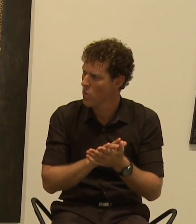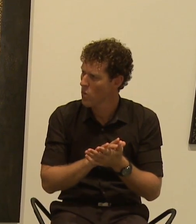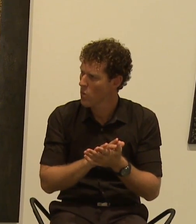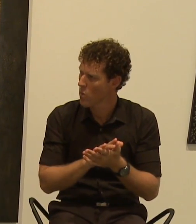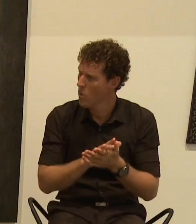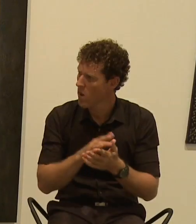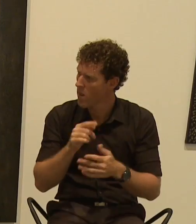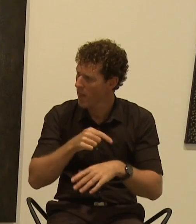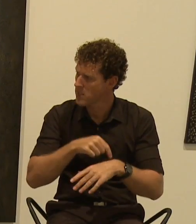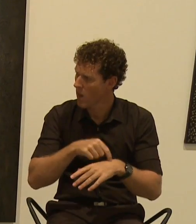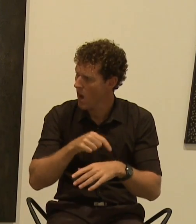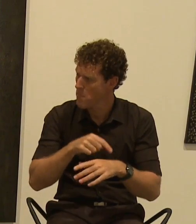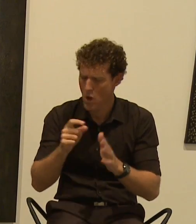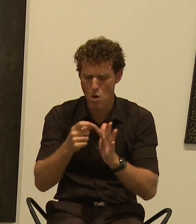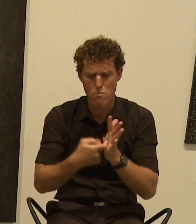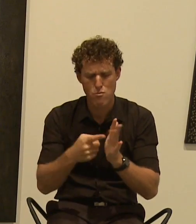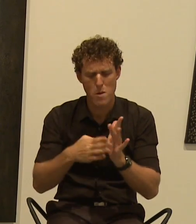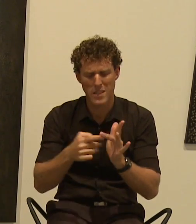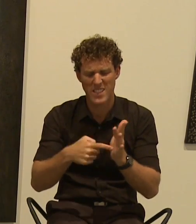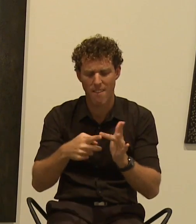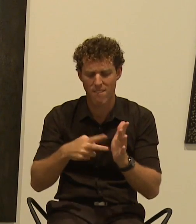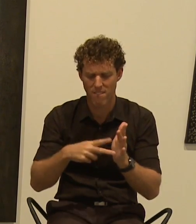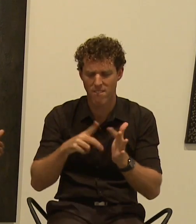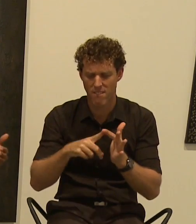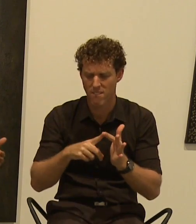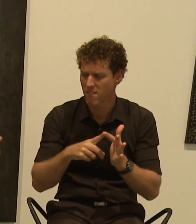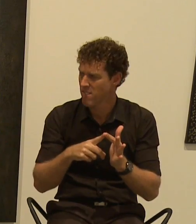that idea of the primitive kind of being defunct. It's like